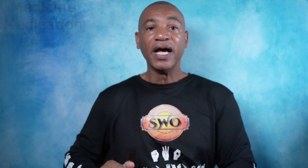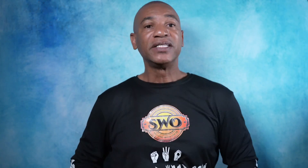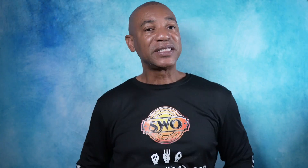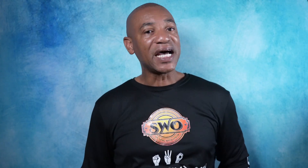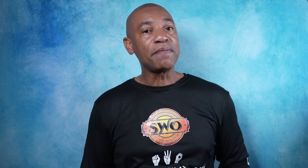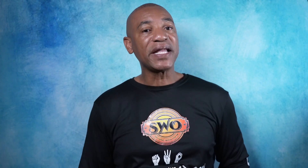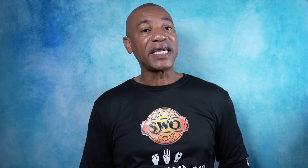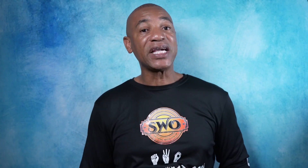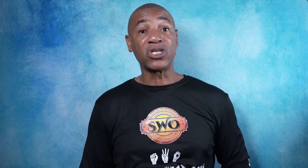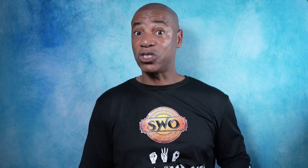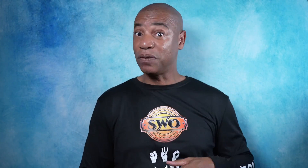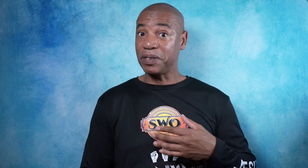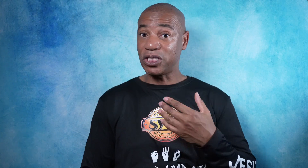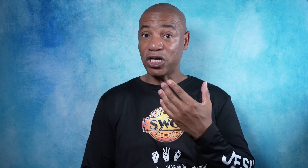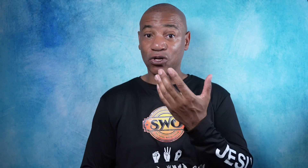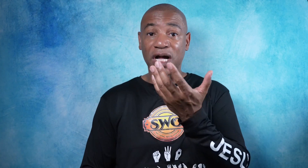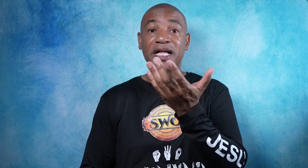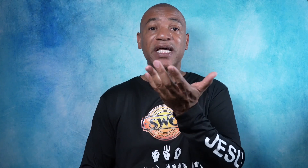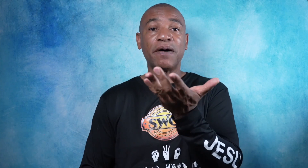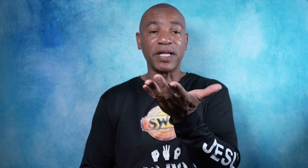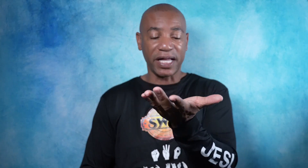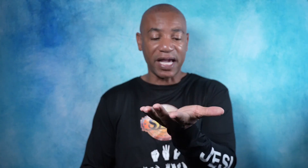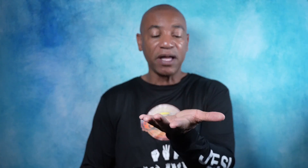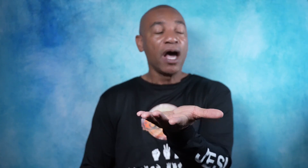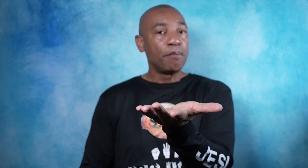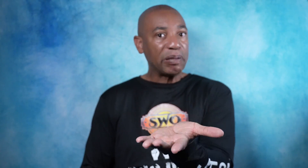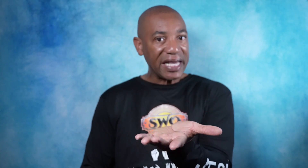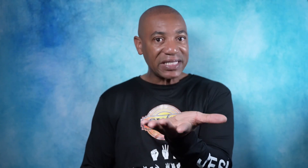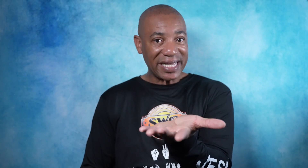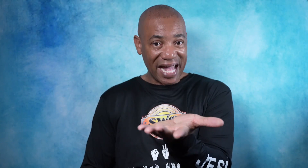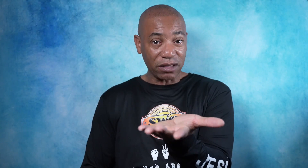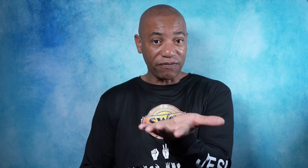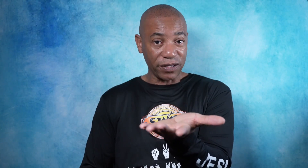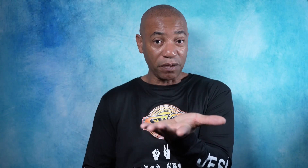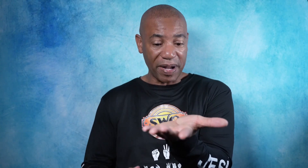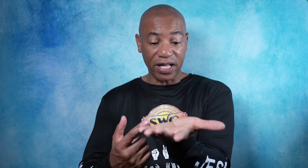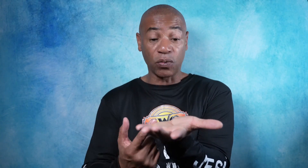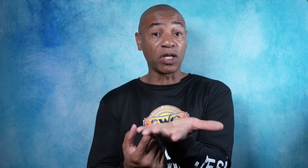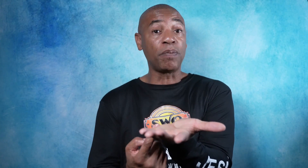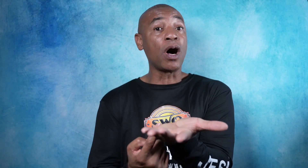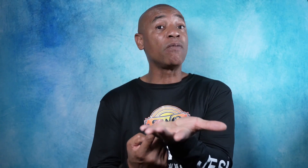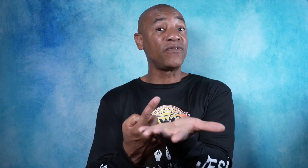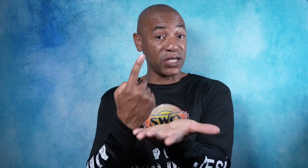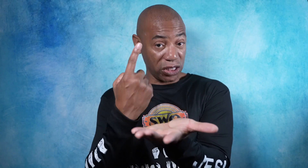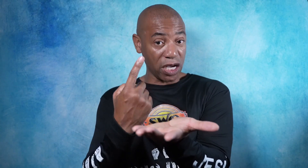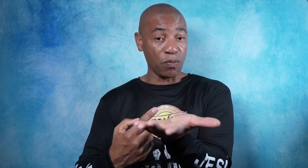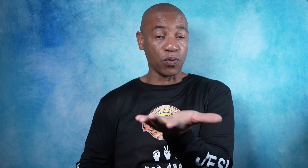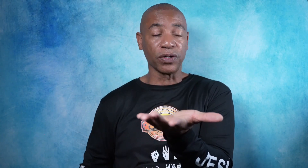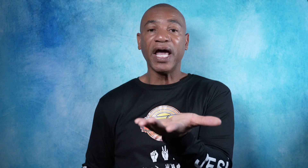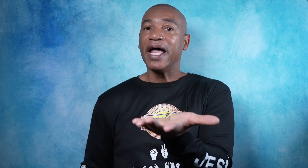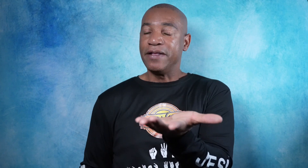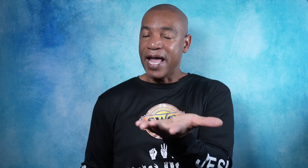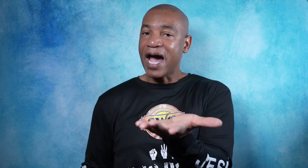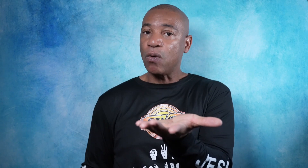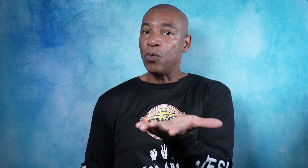To sign medication, simply take your non-dominant hand, place that out in front of the body with the palm facing upward. Now, with